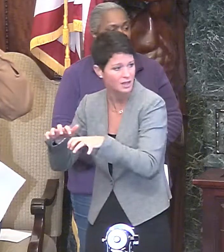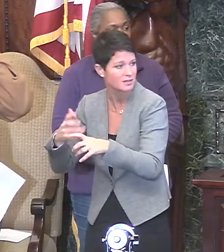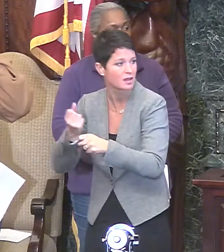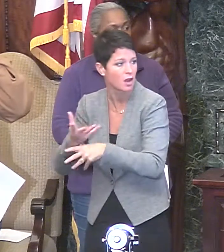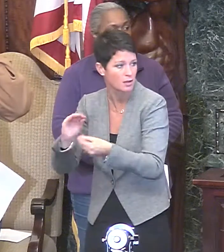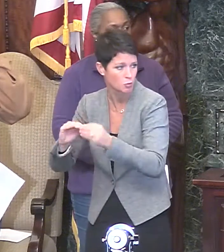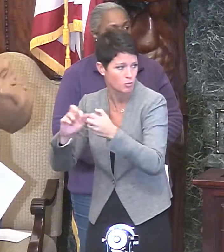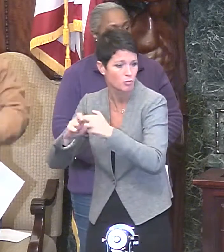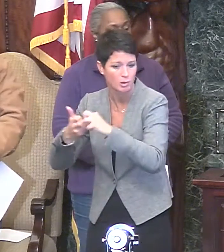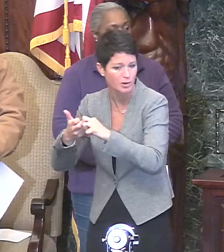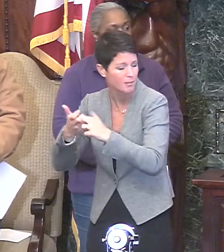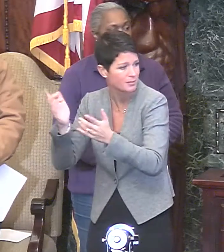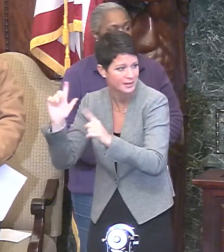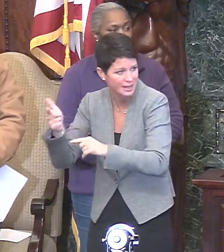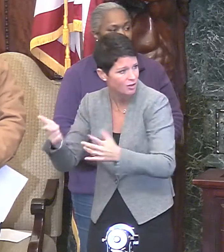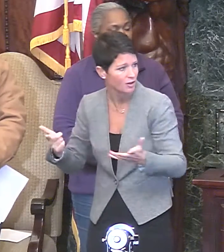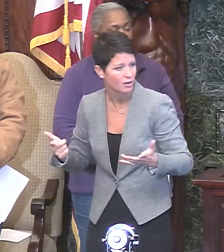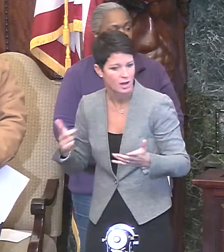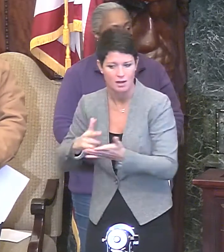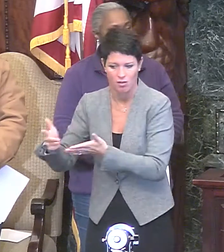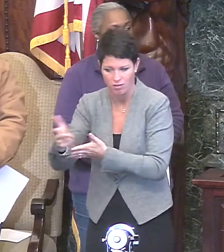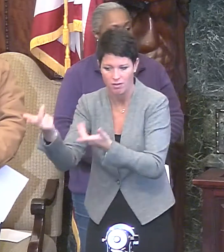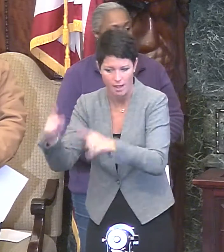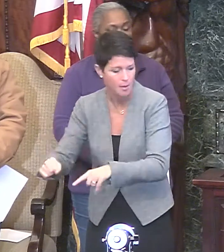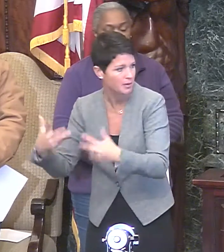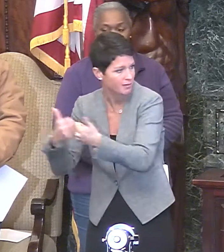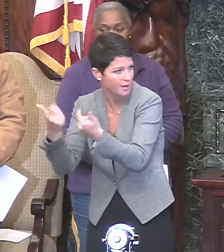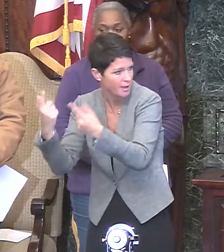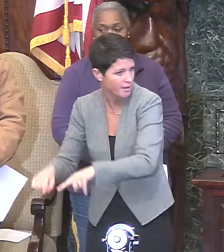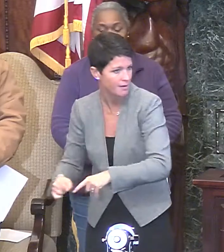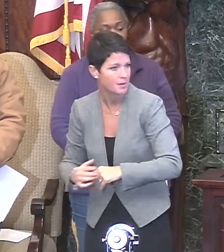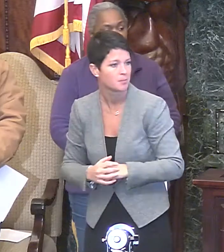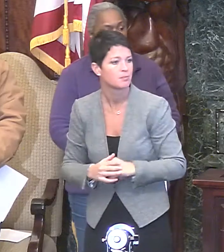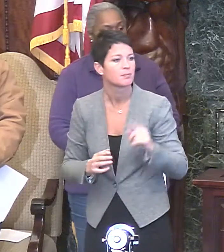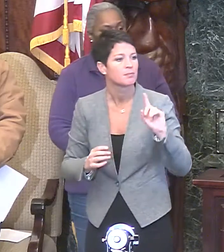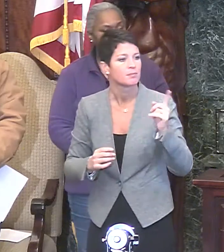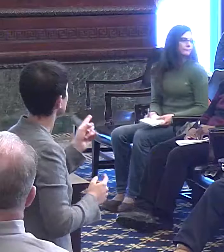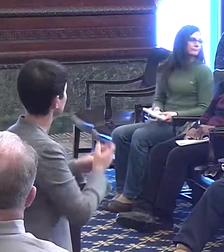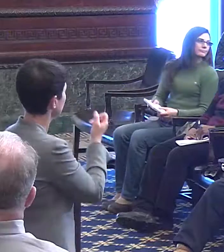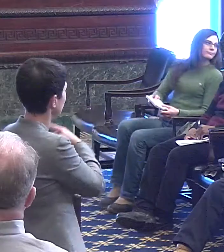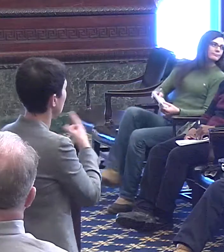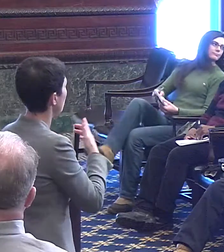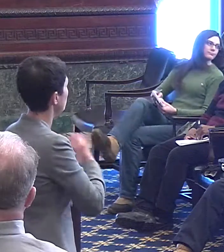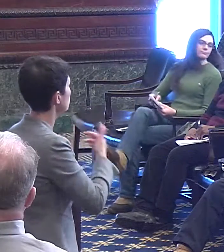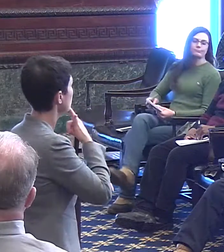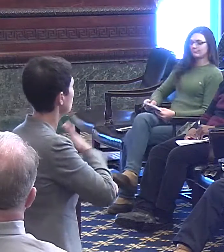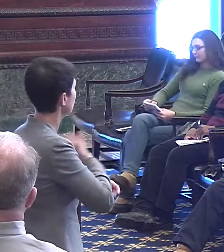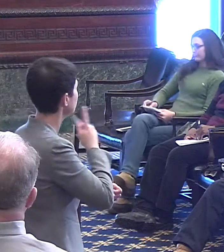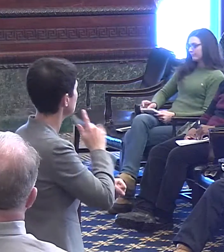more problems. And we just want to move as much snow as possible. Yes.